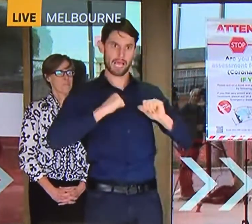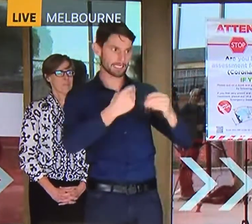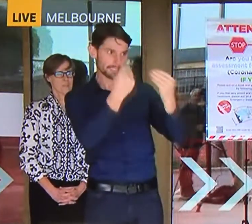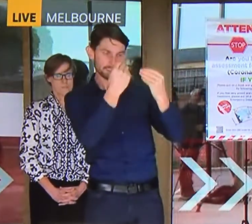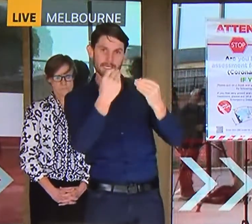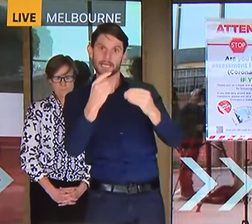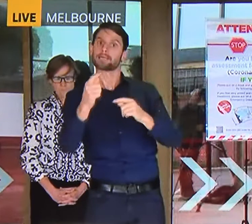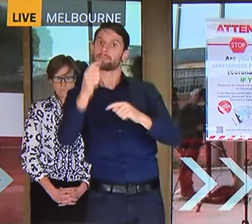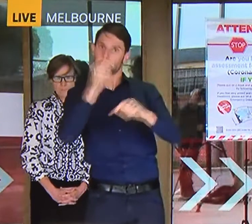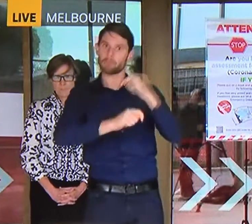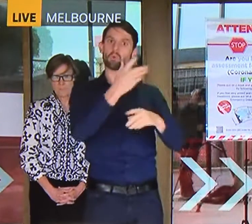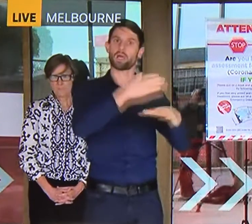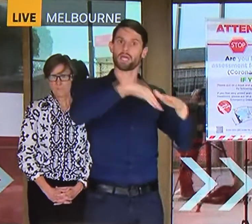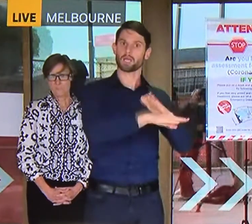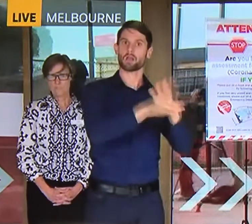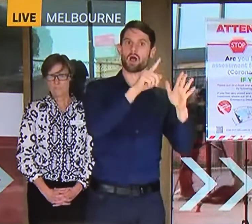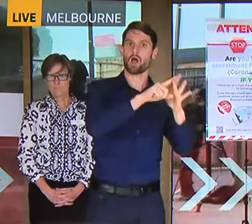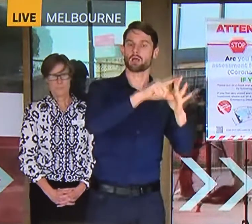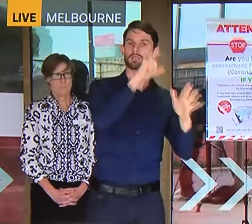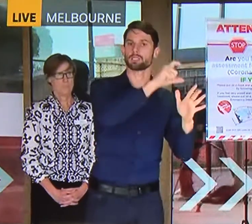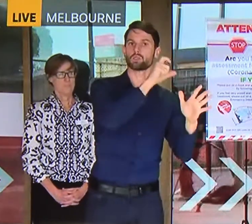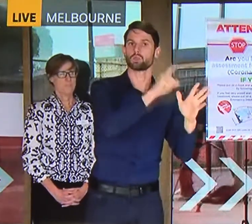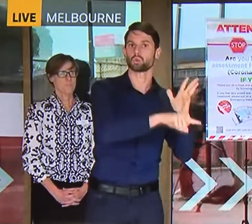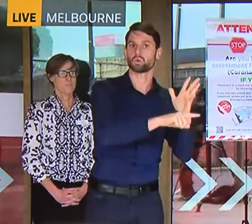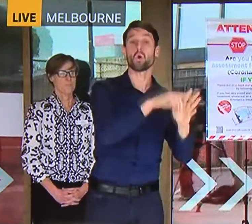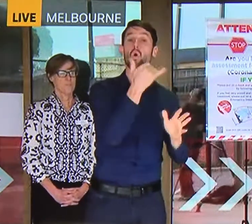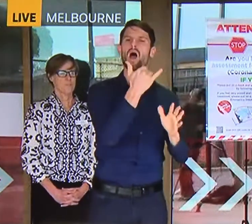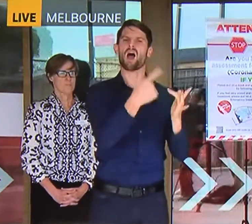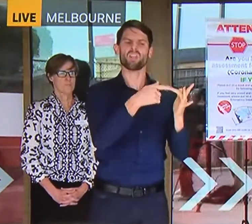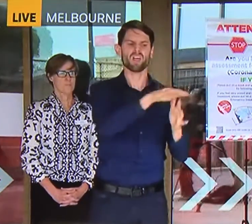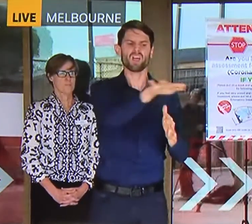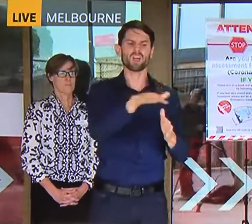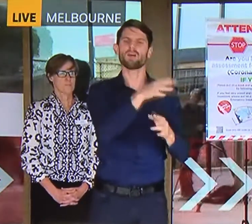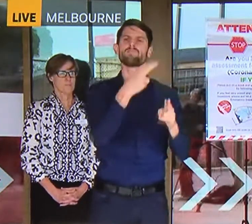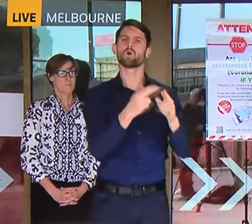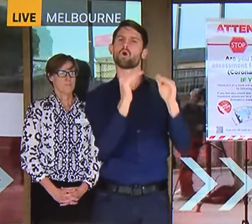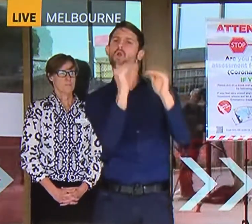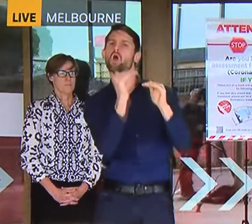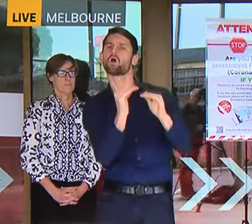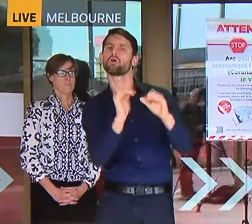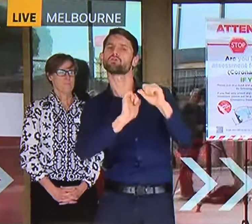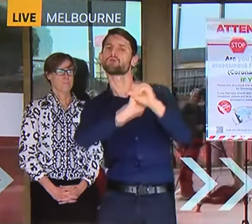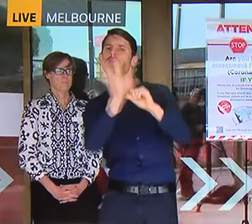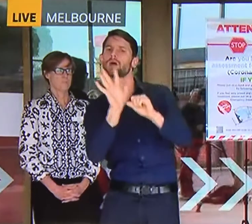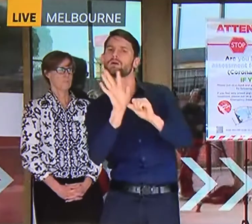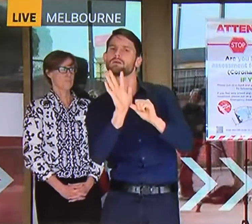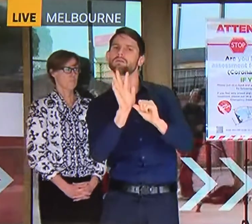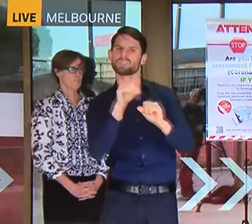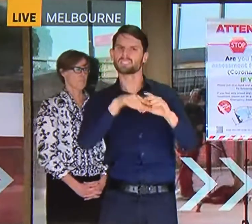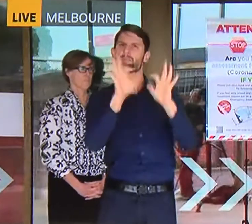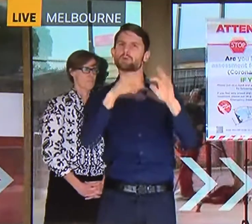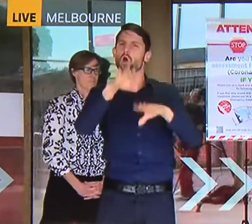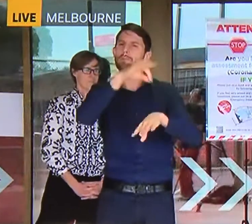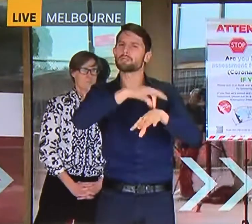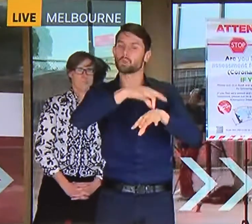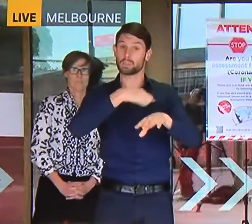high dependency area, and then from the high dependency area into the critical care area such as intensive care. So we put together two courses,